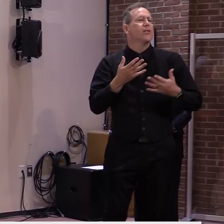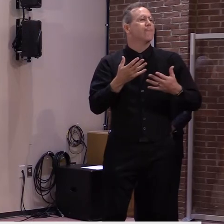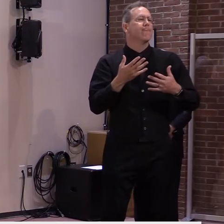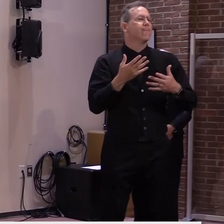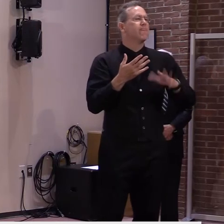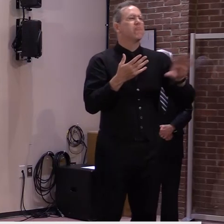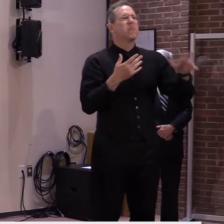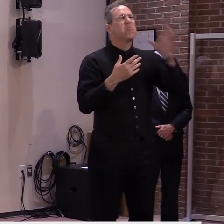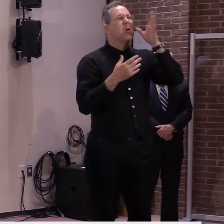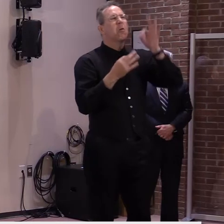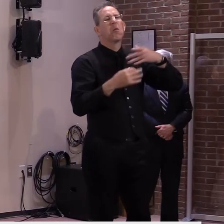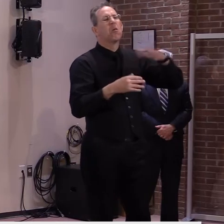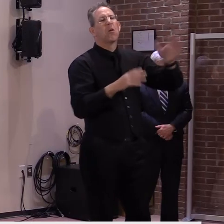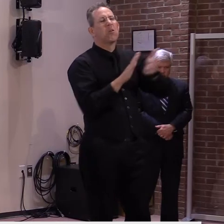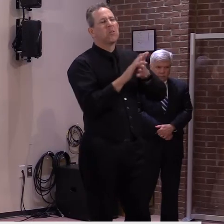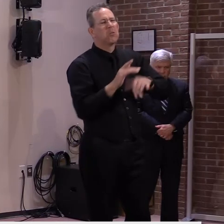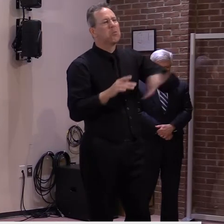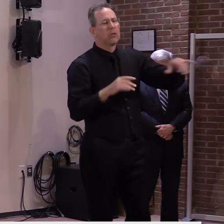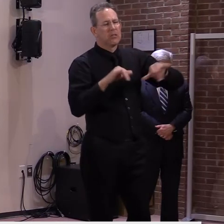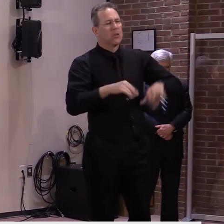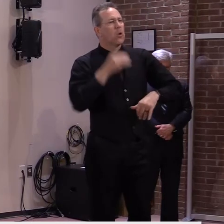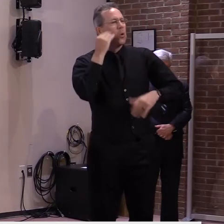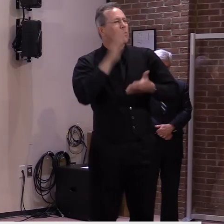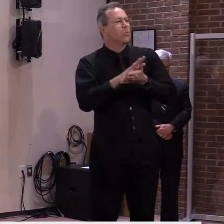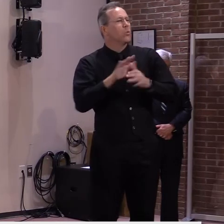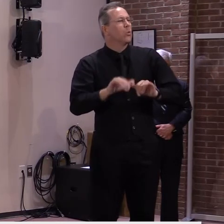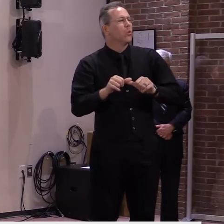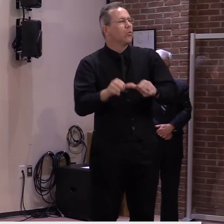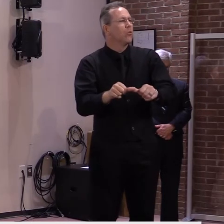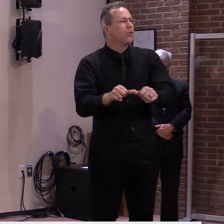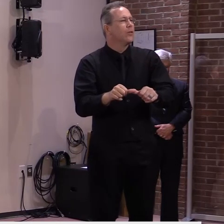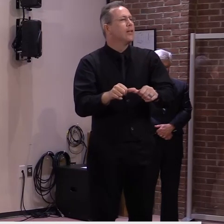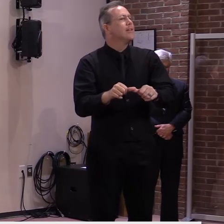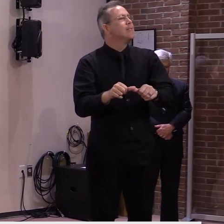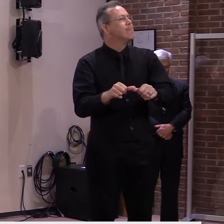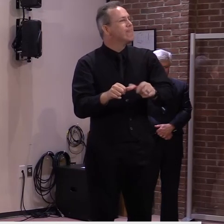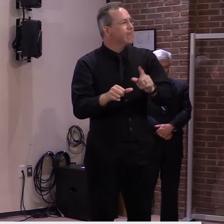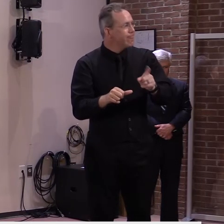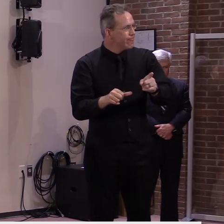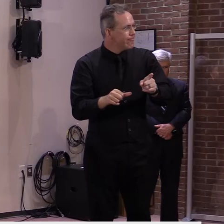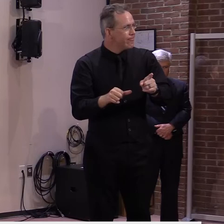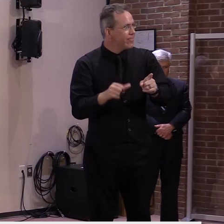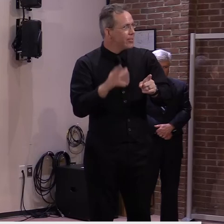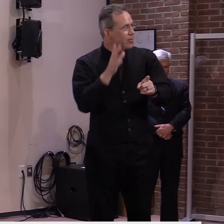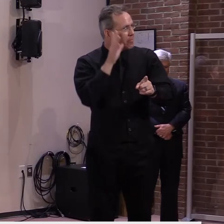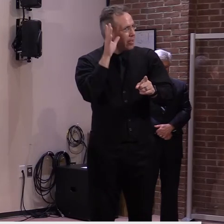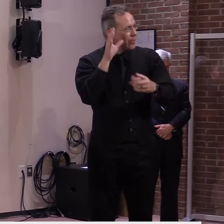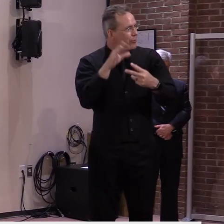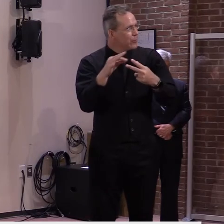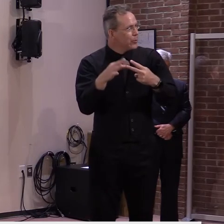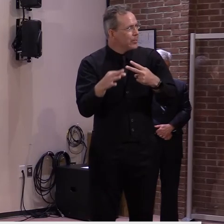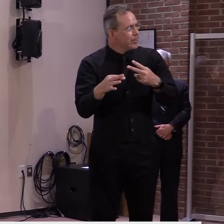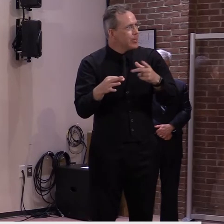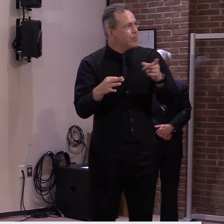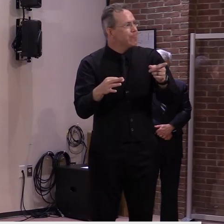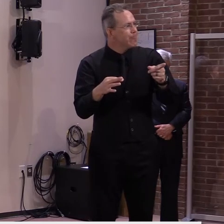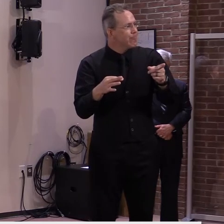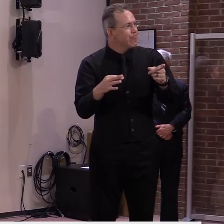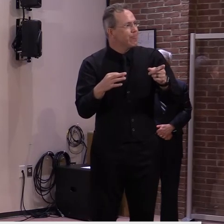have interpreted those circumstances is that those individuals, if they want to continue to collect unemployment